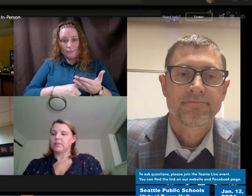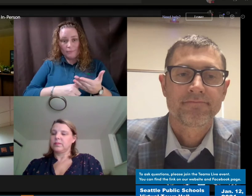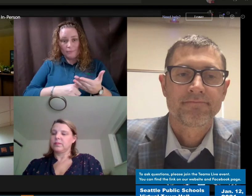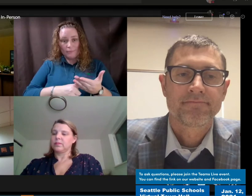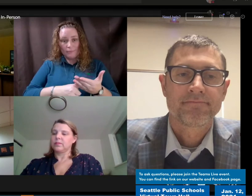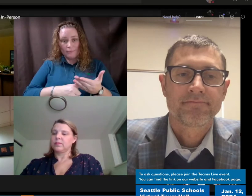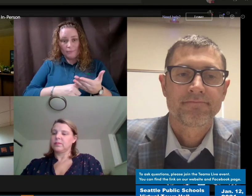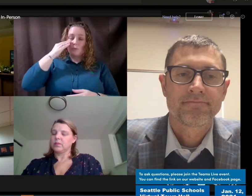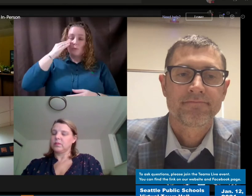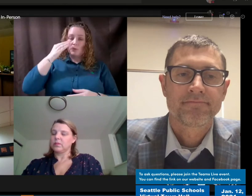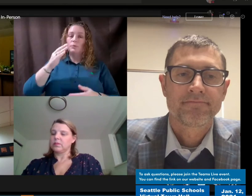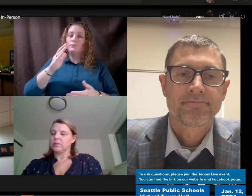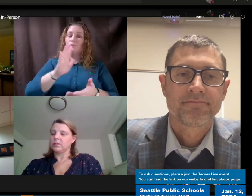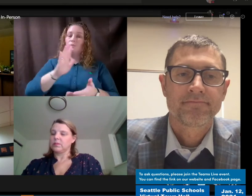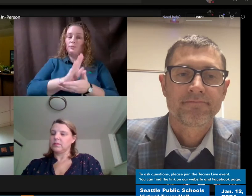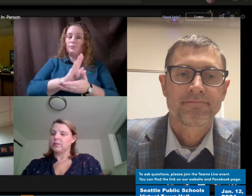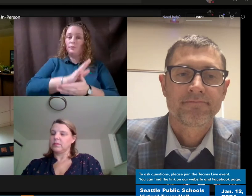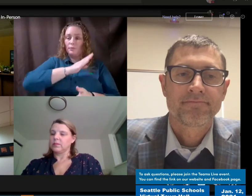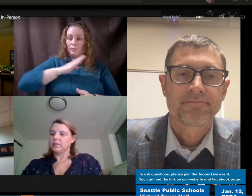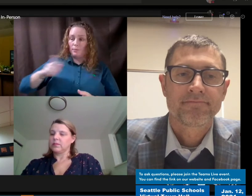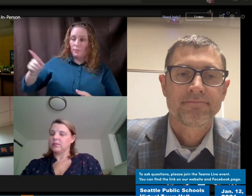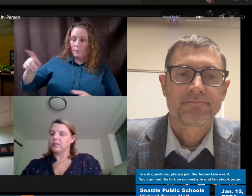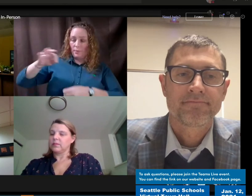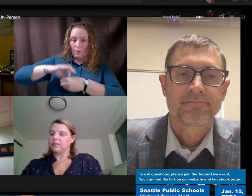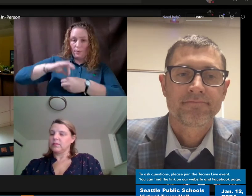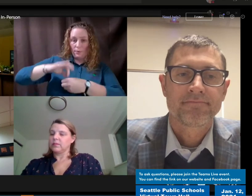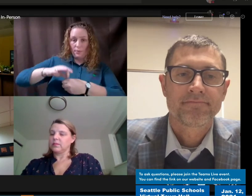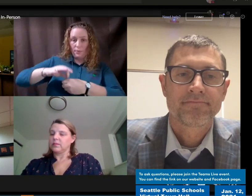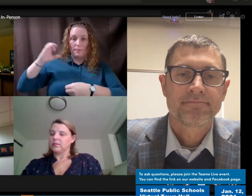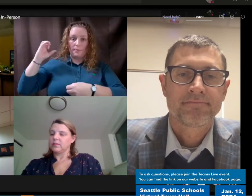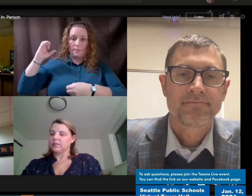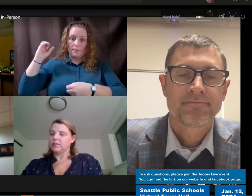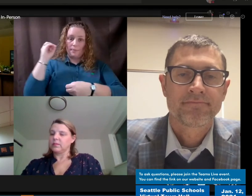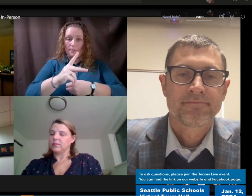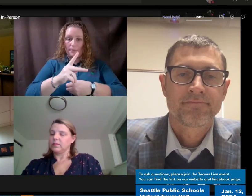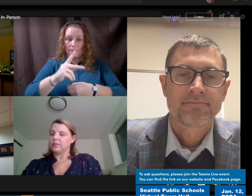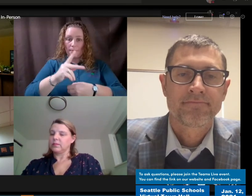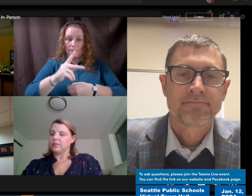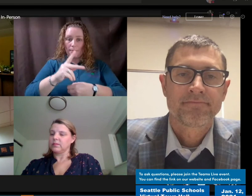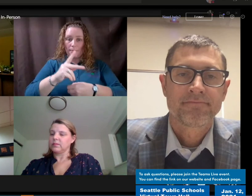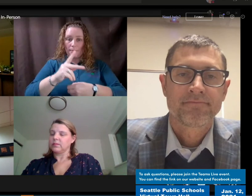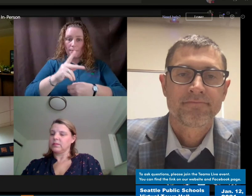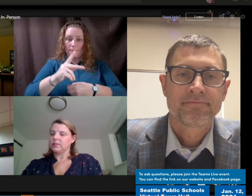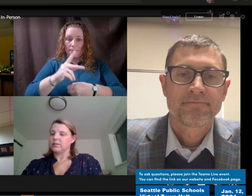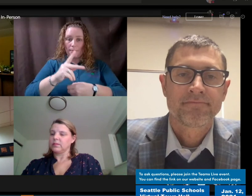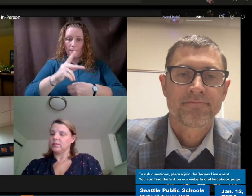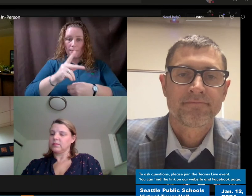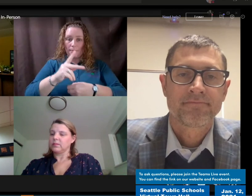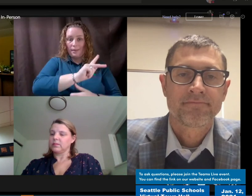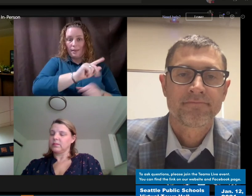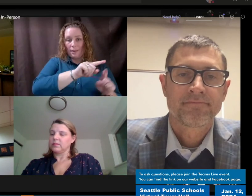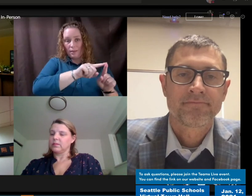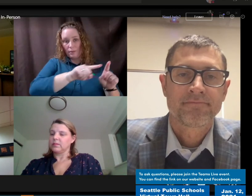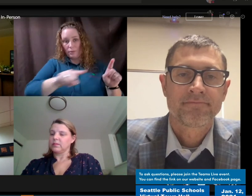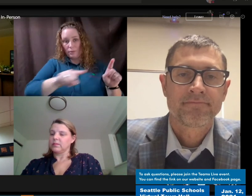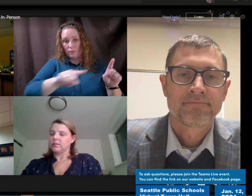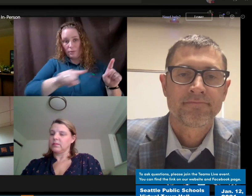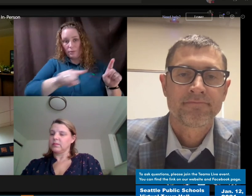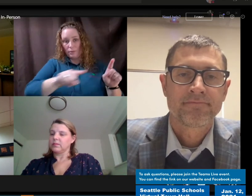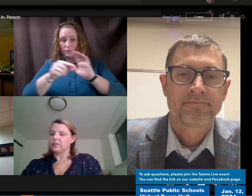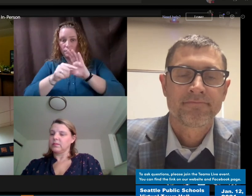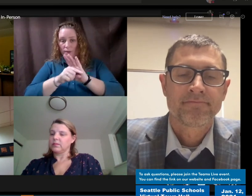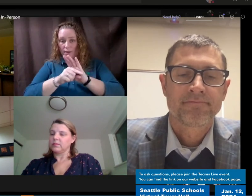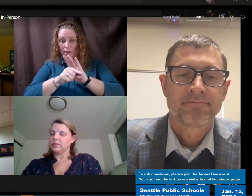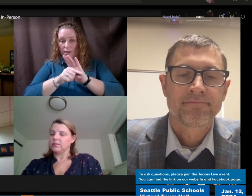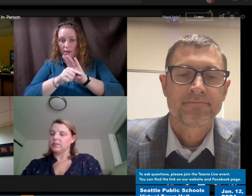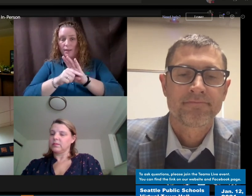this resolution for a return to in-person for pre-K through first grade and intensive and